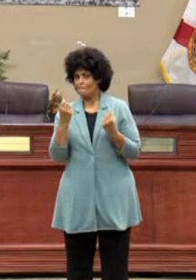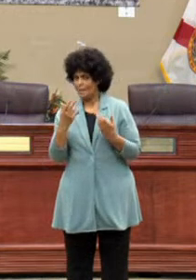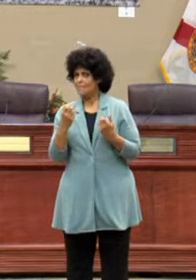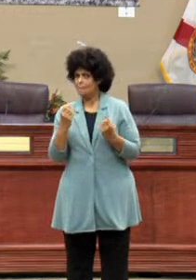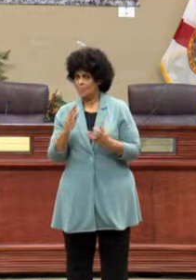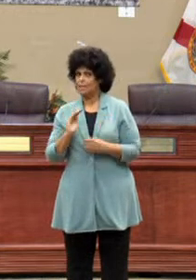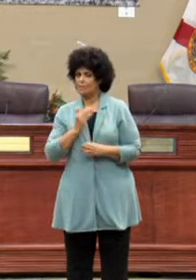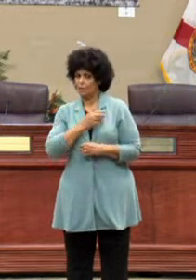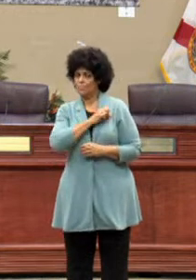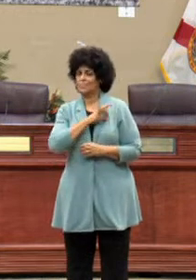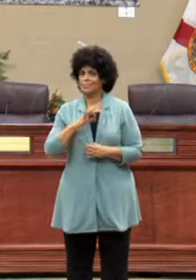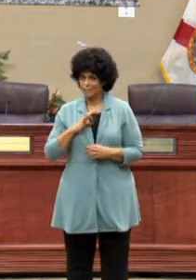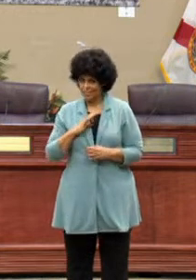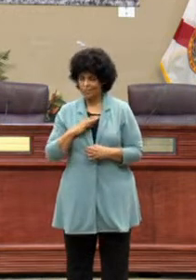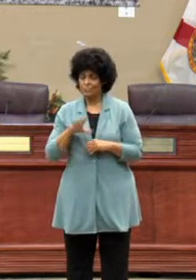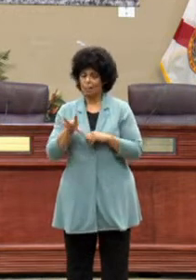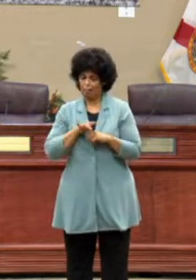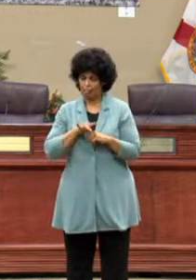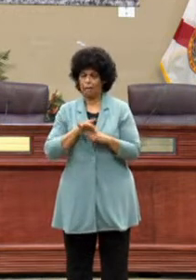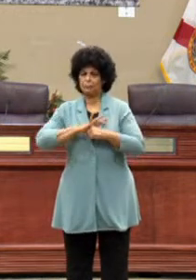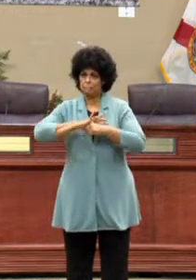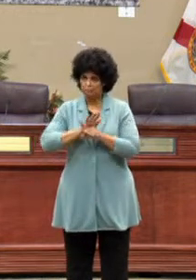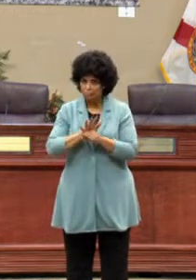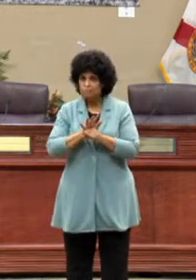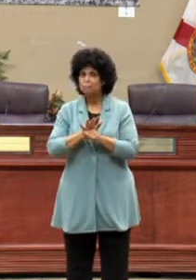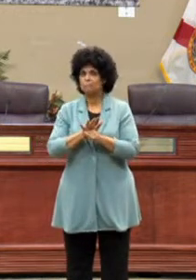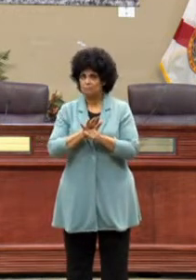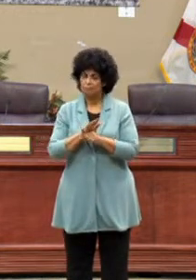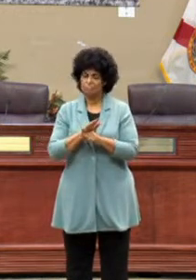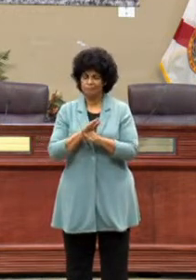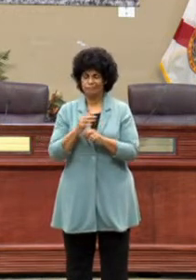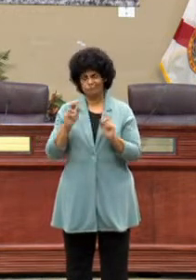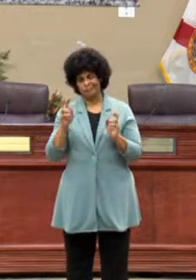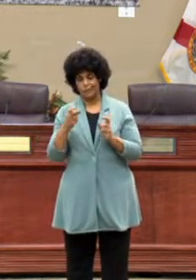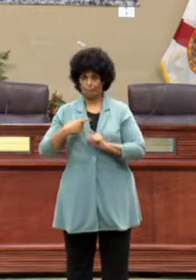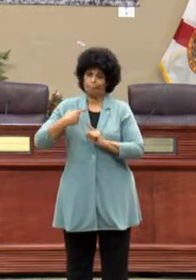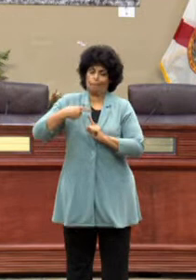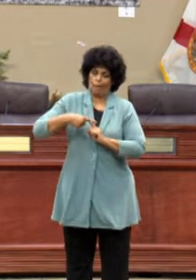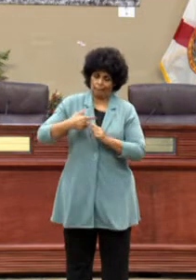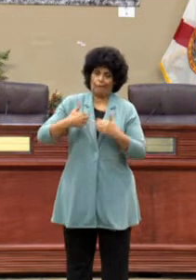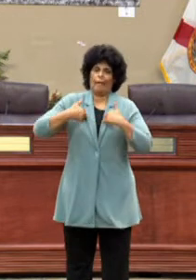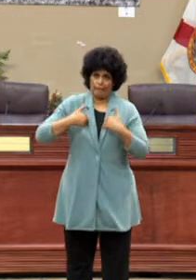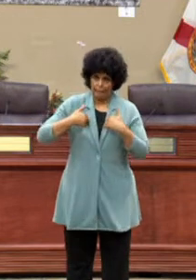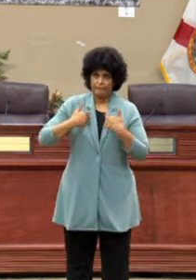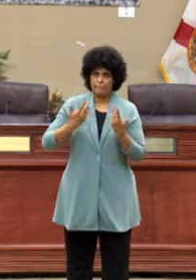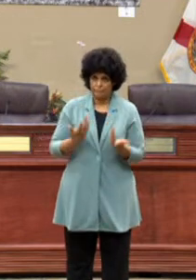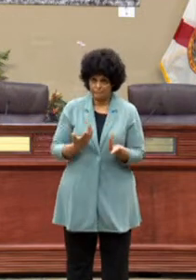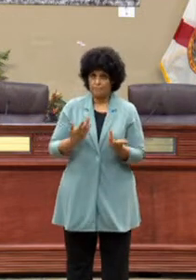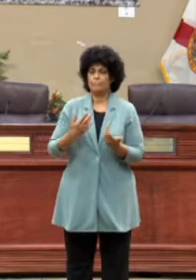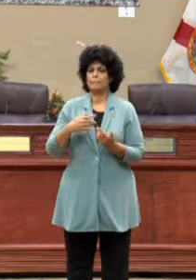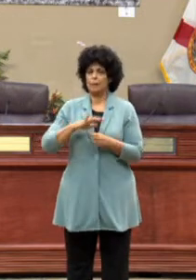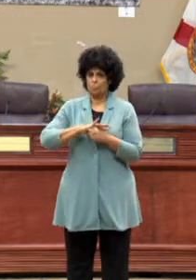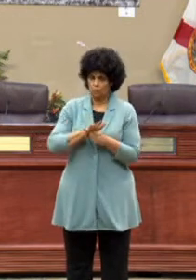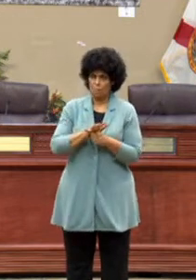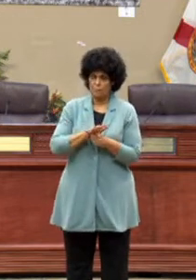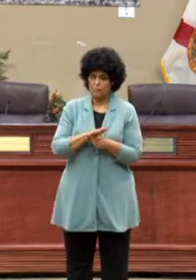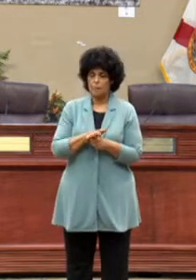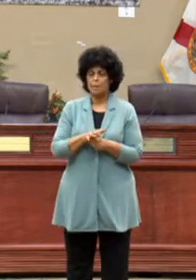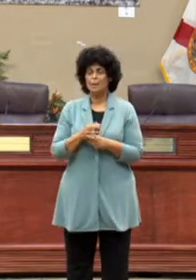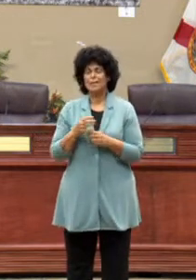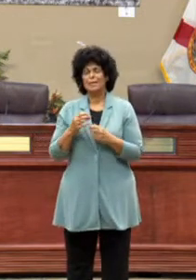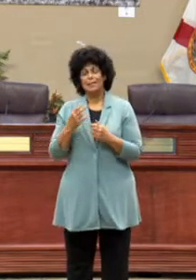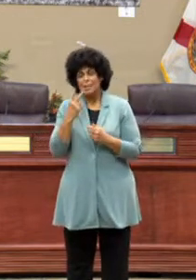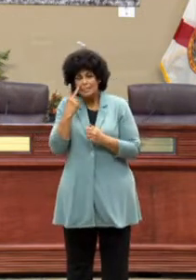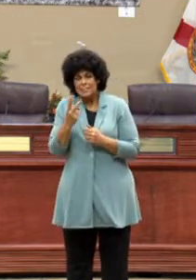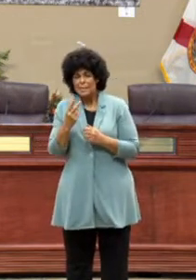employees test positive, albeit we are beginning to see the numbers decline slightly. But in